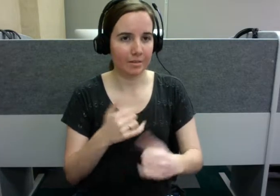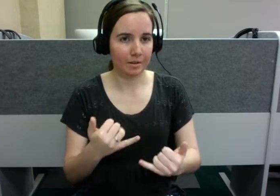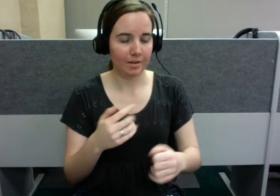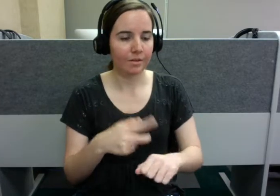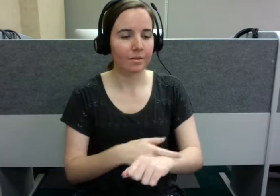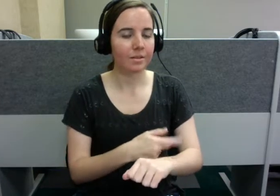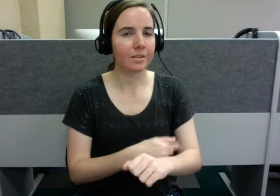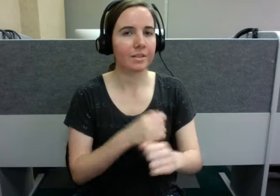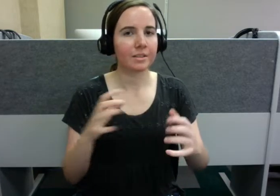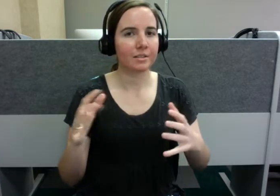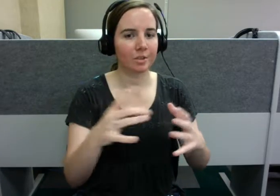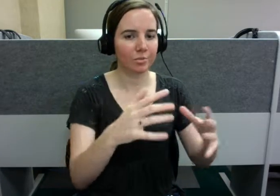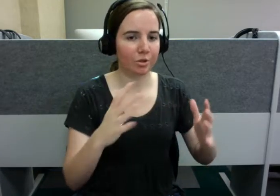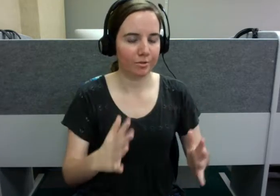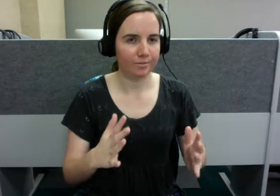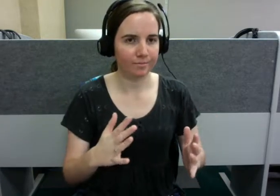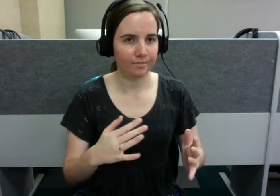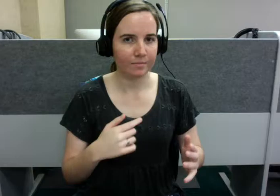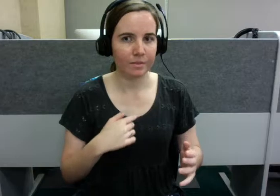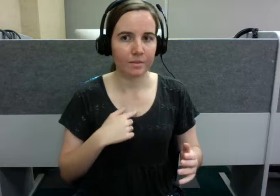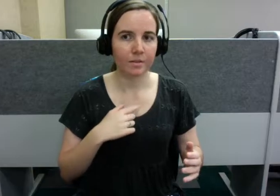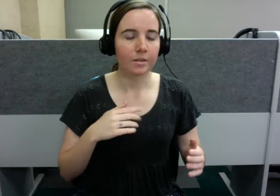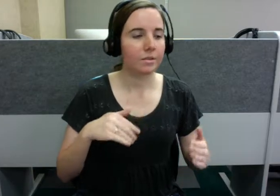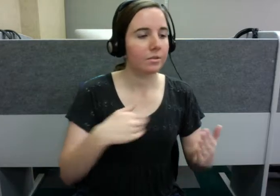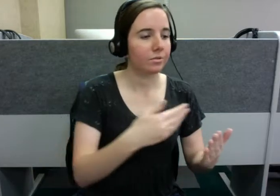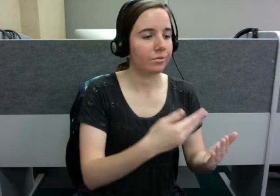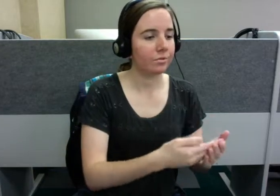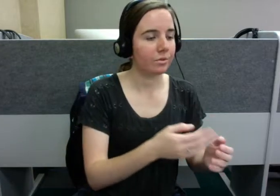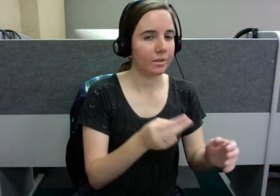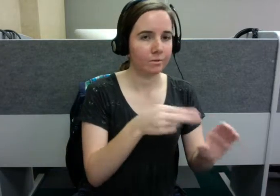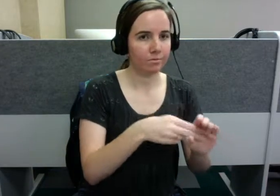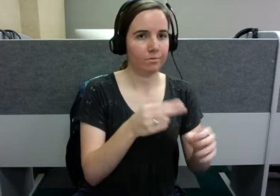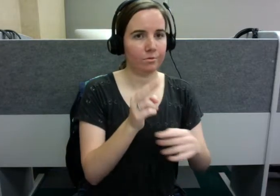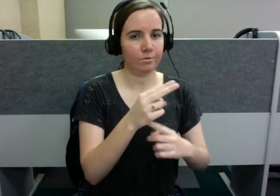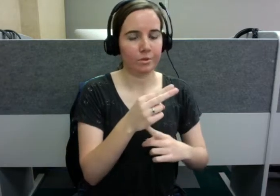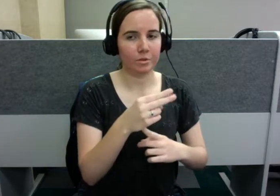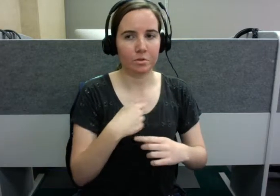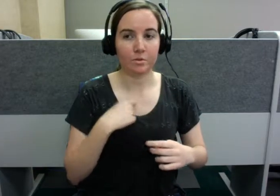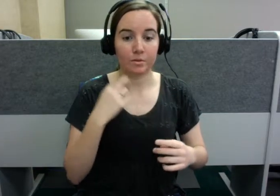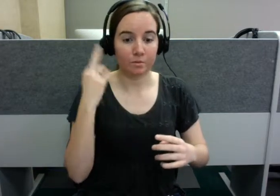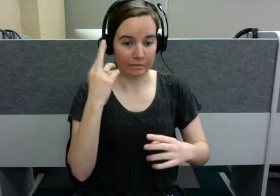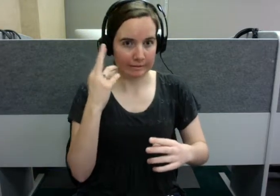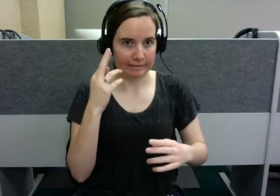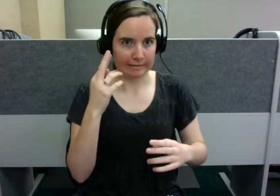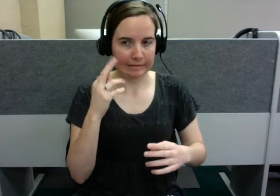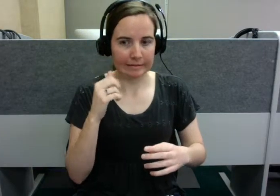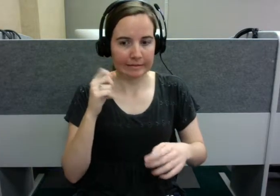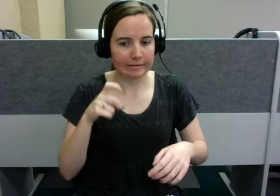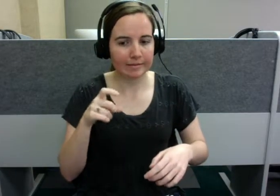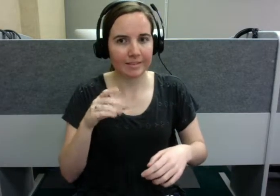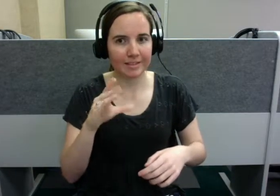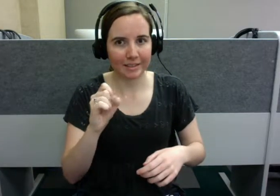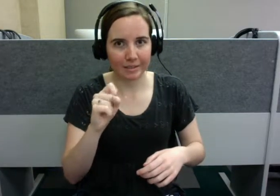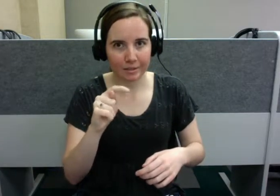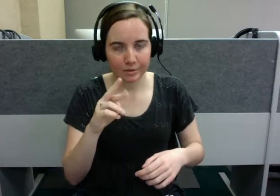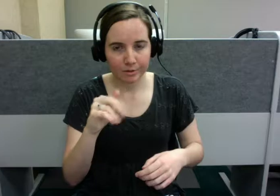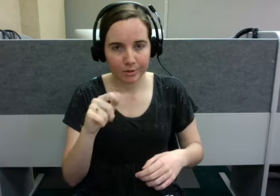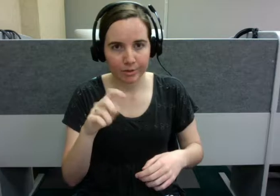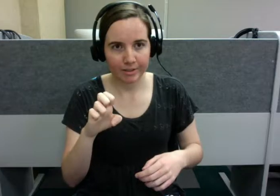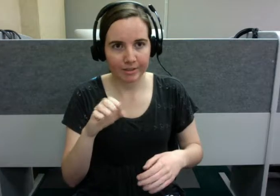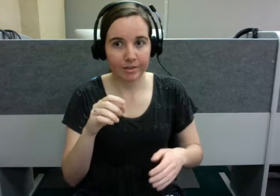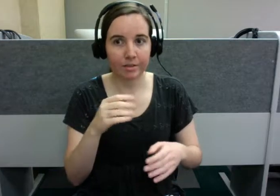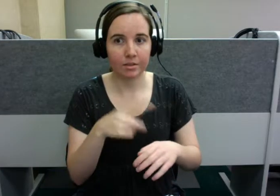check into a hotel, and I realize the next day that castration is going to be an absolute part of this work. So normally I